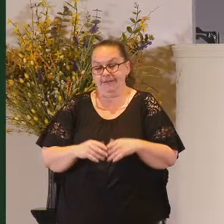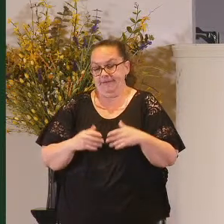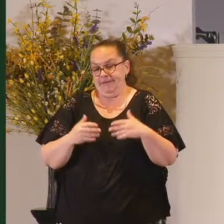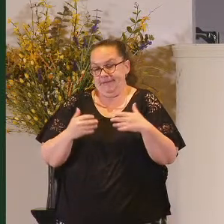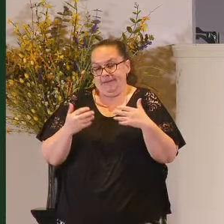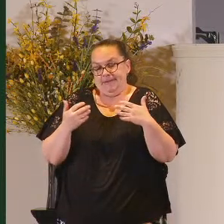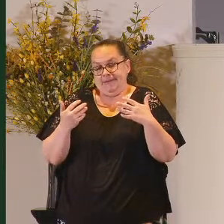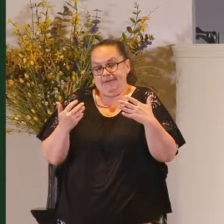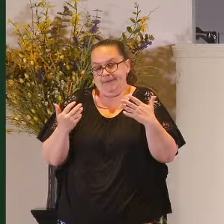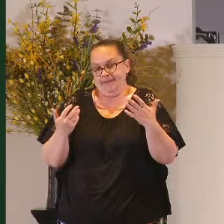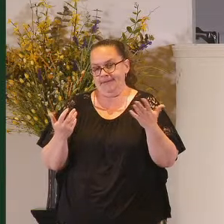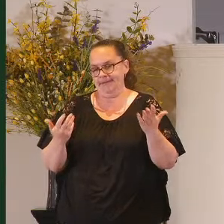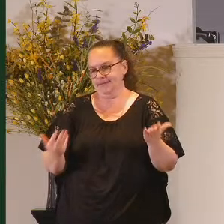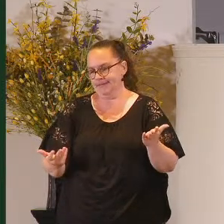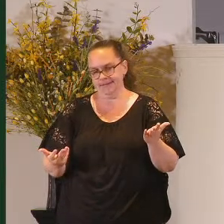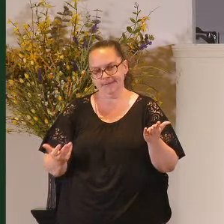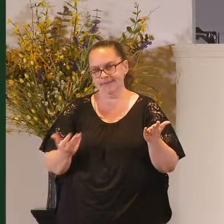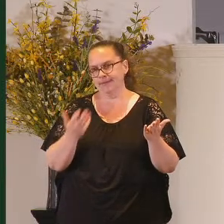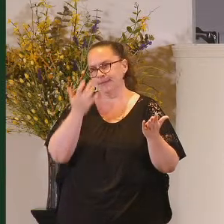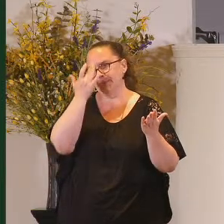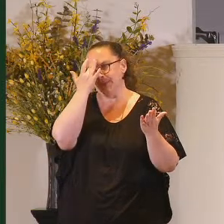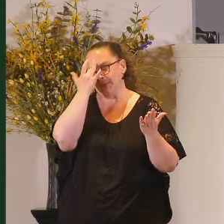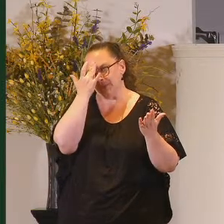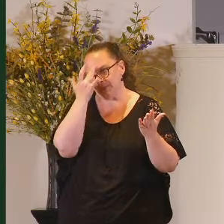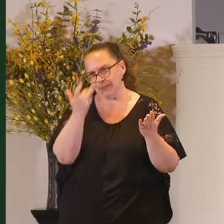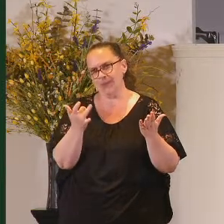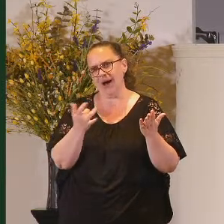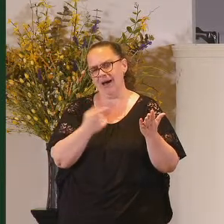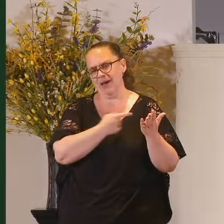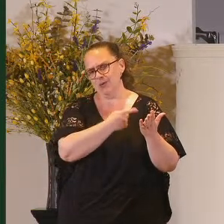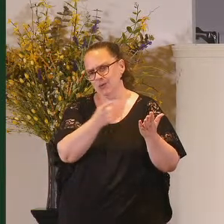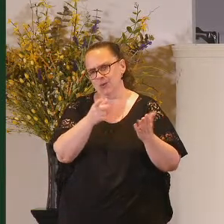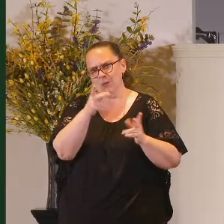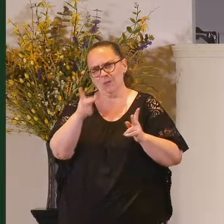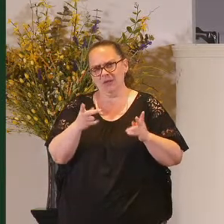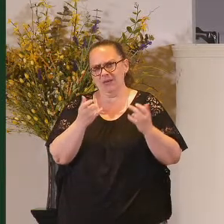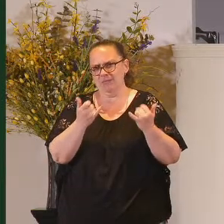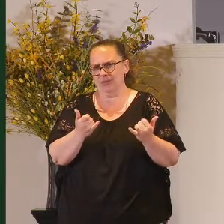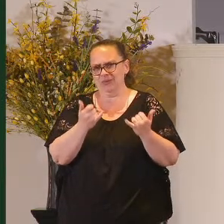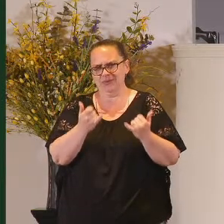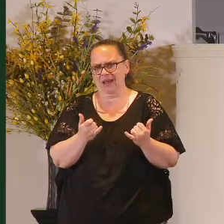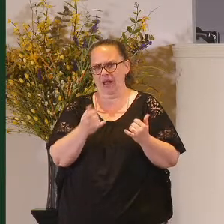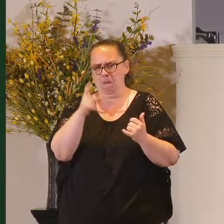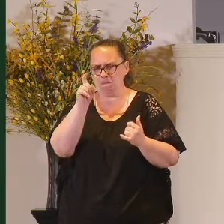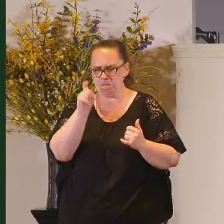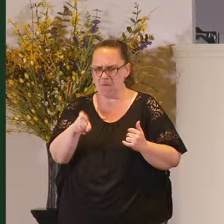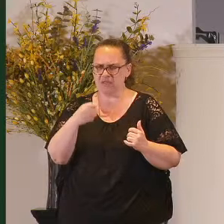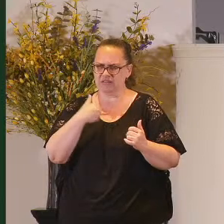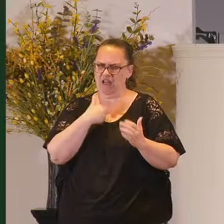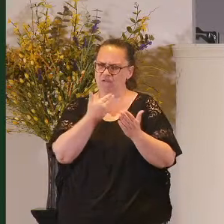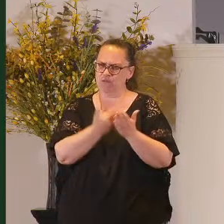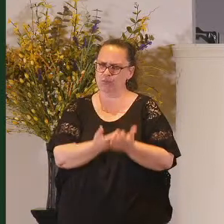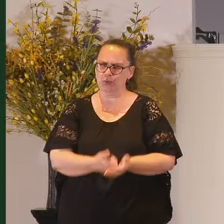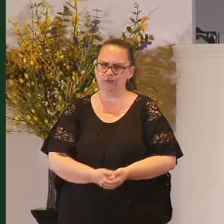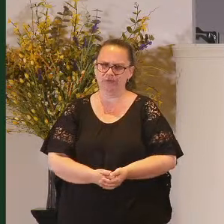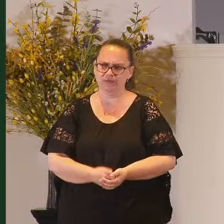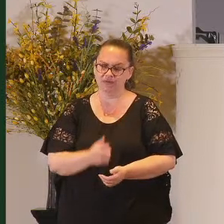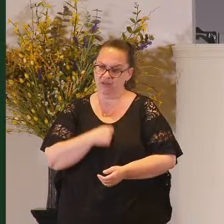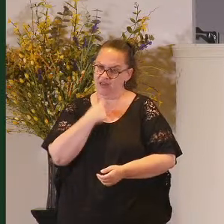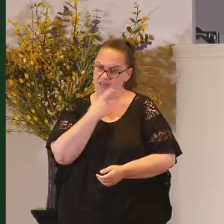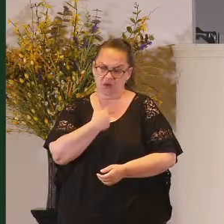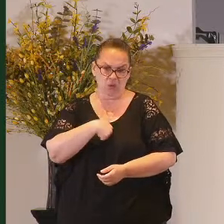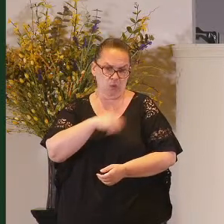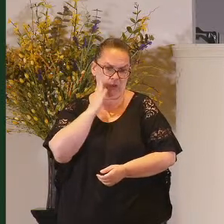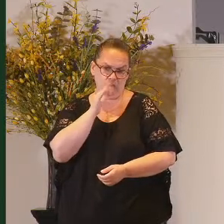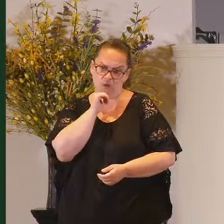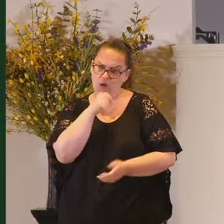sighed deeply in his spirit and says, why does this generation seek a sign? Truly I say to you, no sign will be